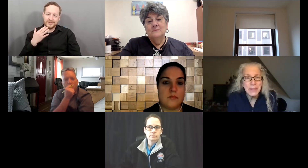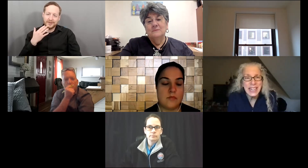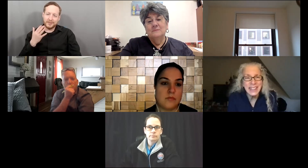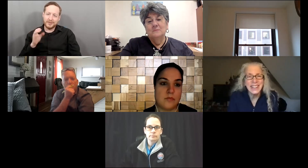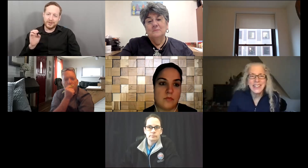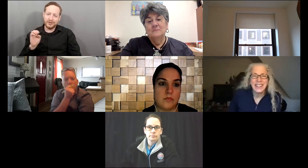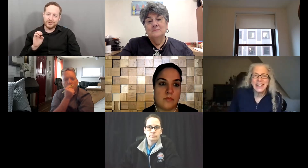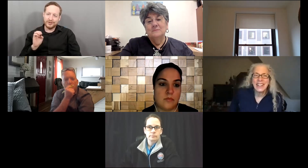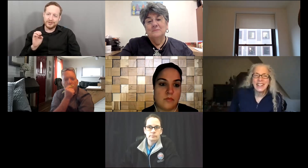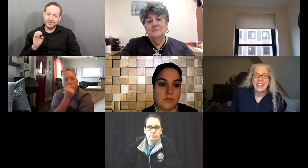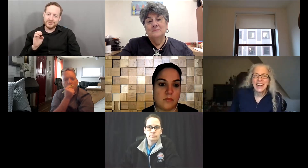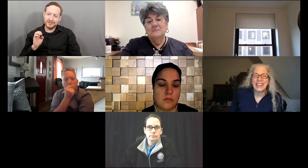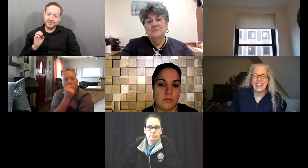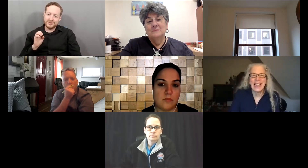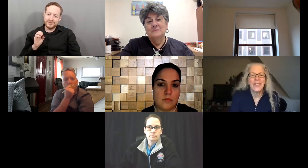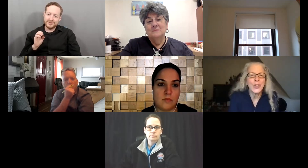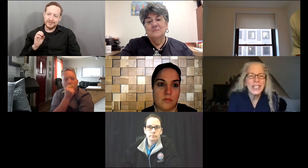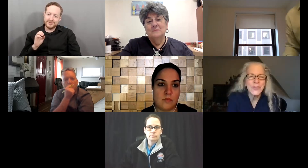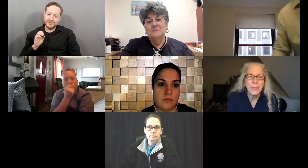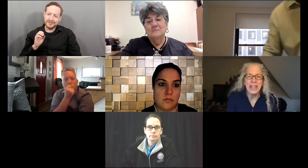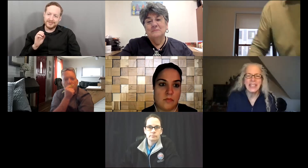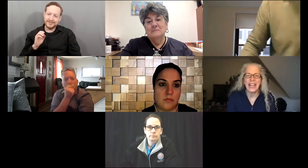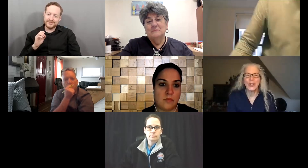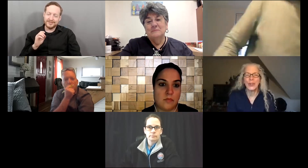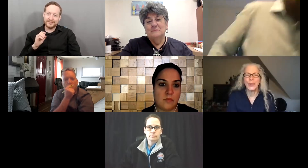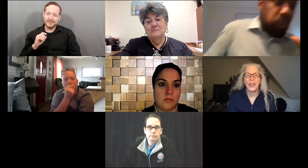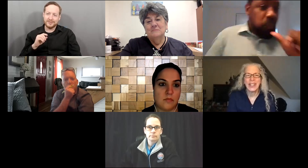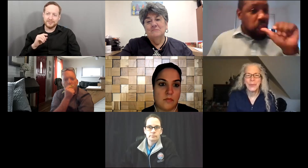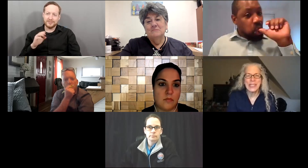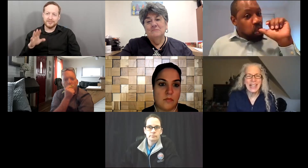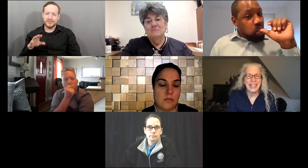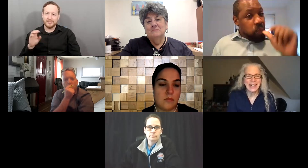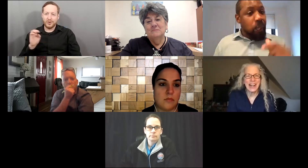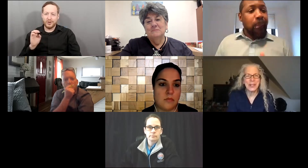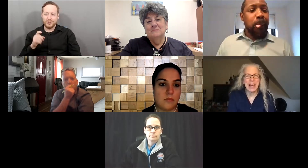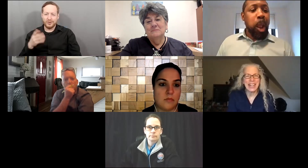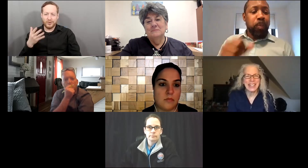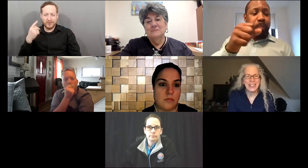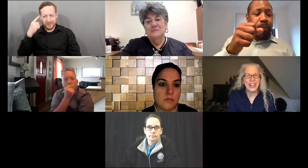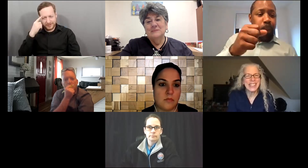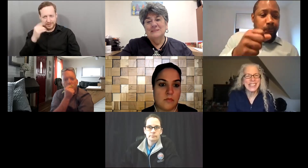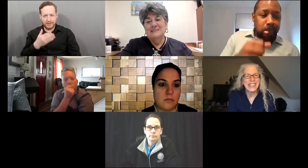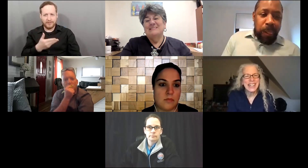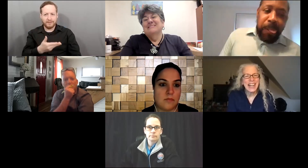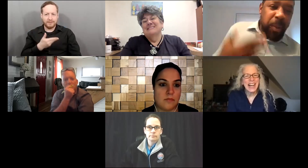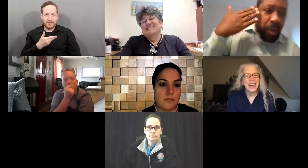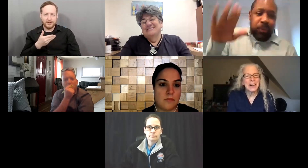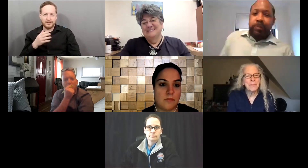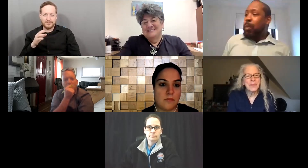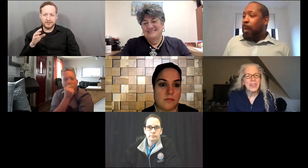Tim saying, I'd like to have Ernest respond to that too. 1 second, now he's back. Ernest,